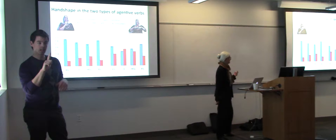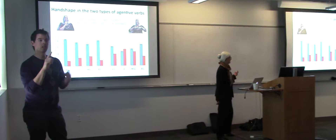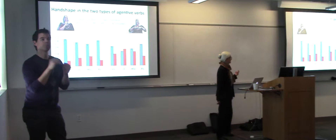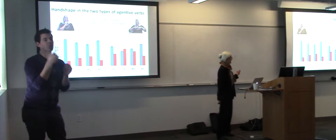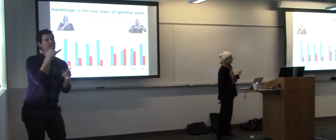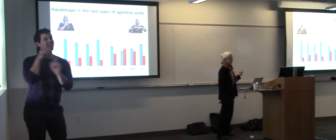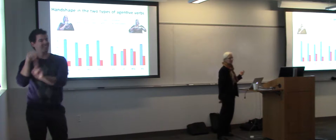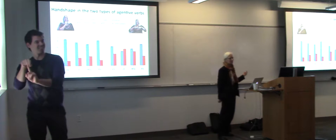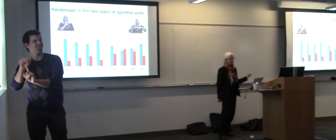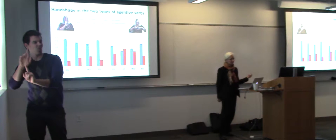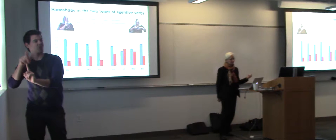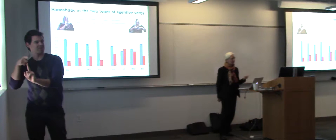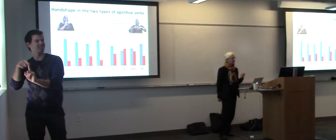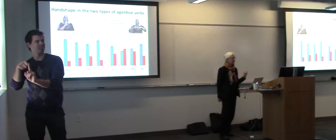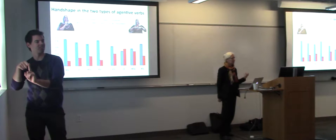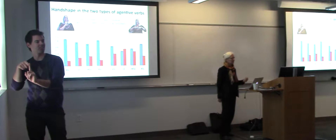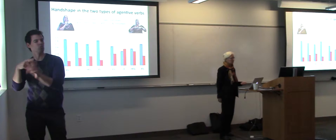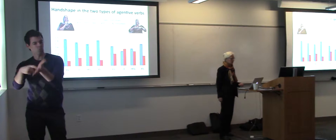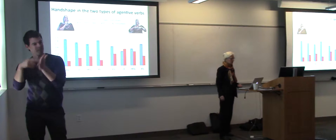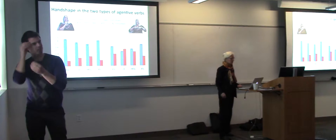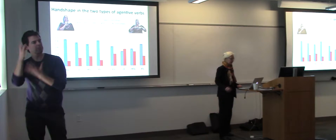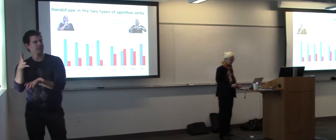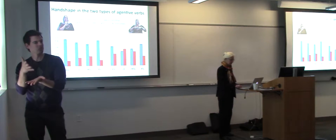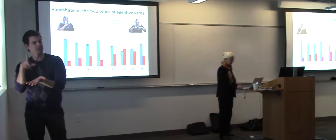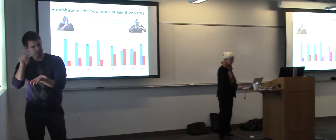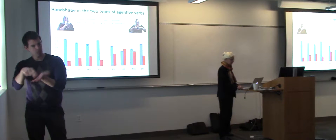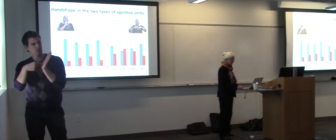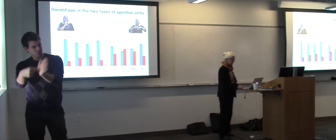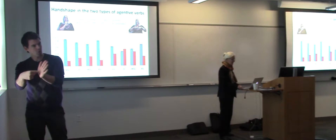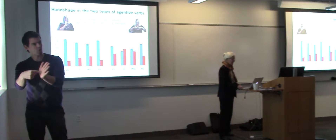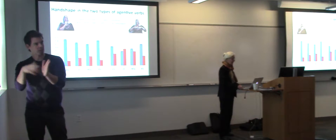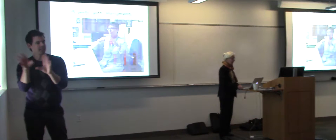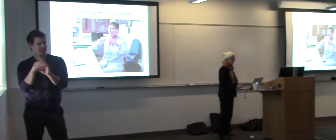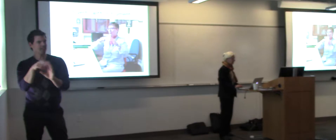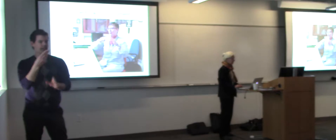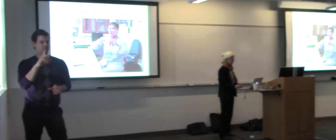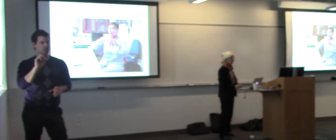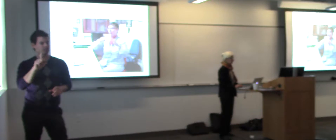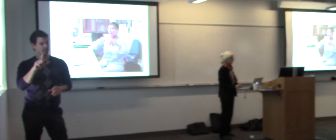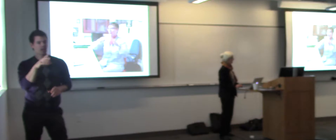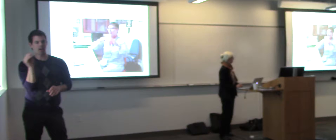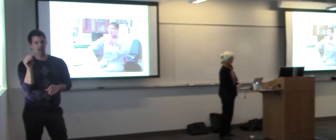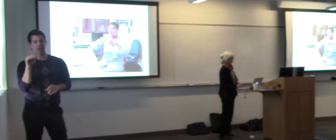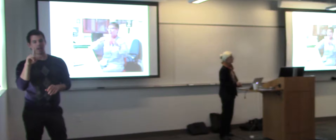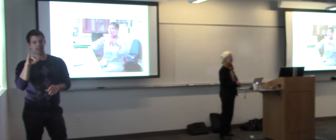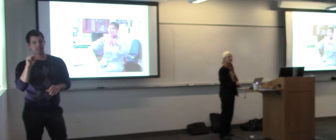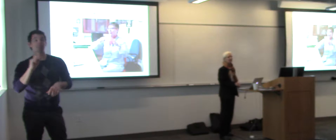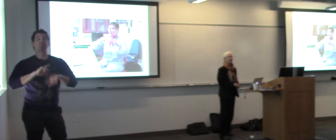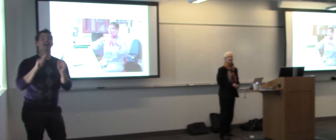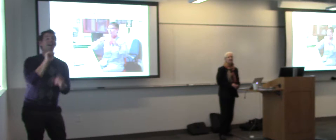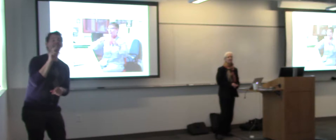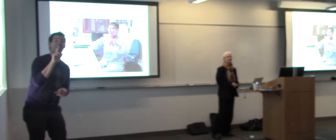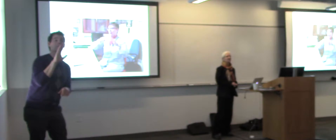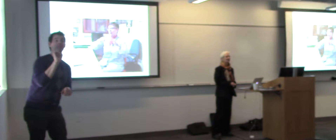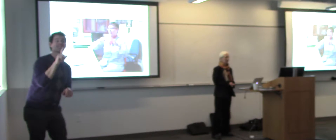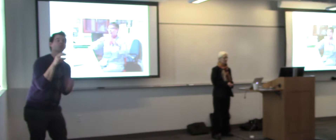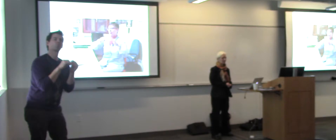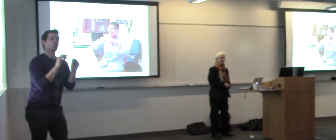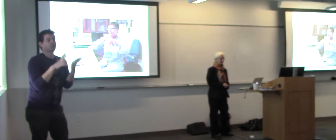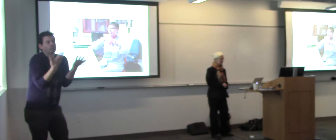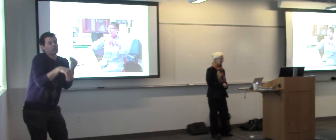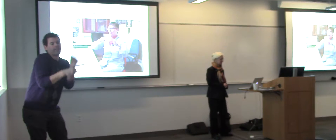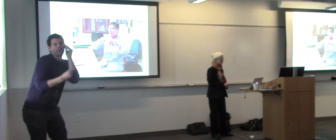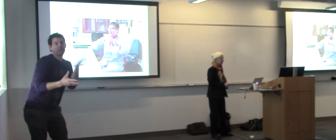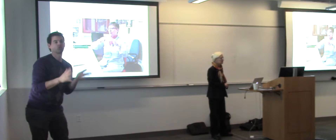and in ASL and BSL, they're treating them more like adjuncts. And here's just an example of a LEASE